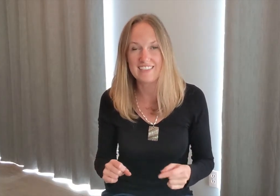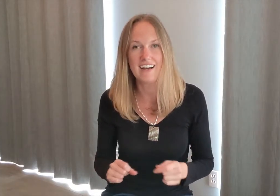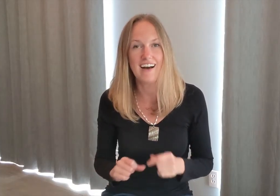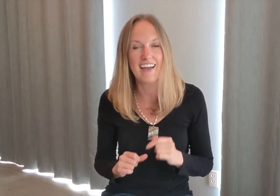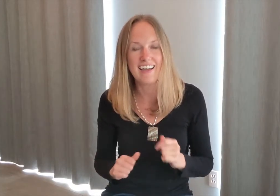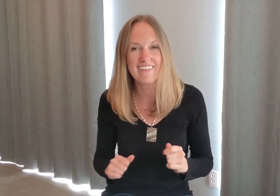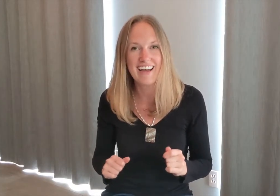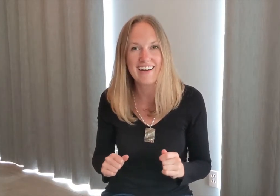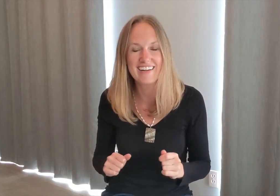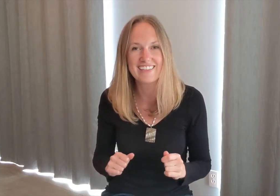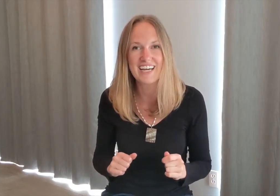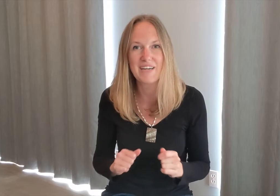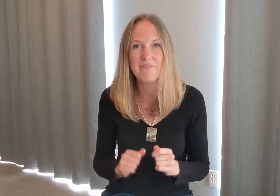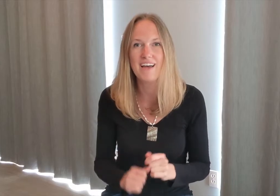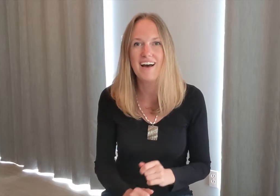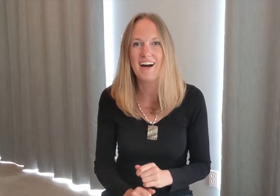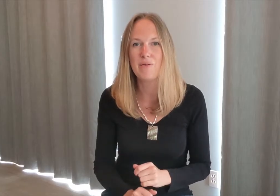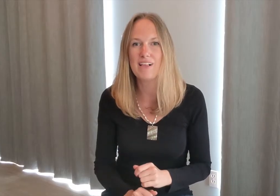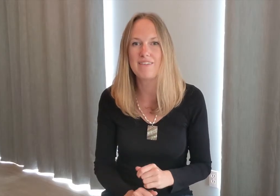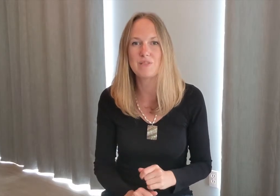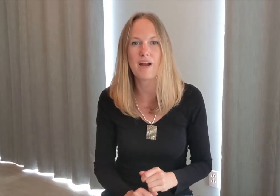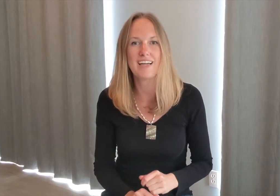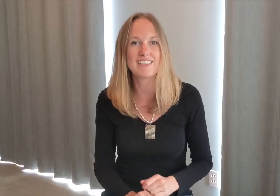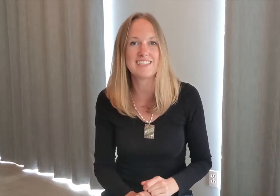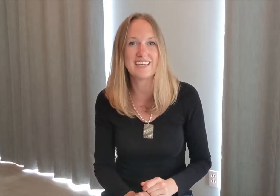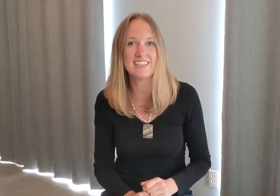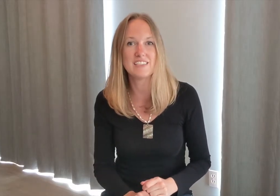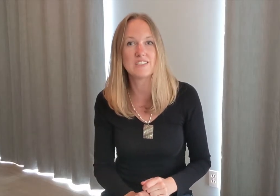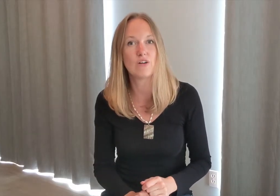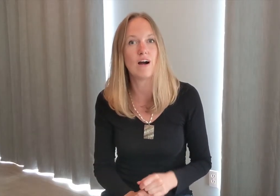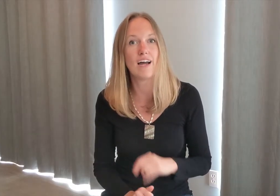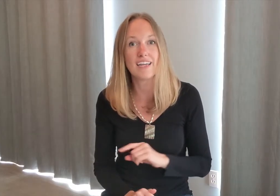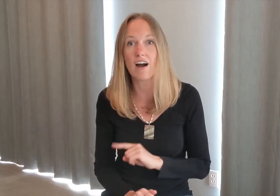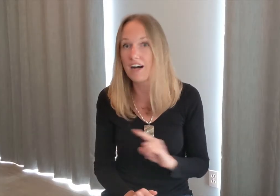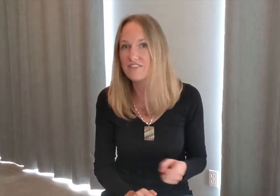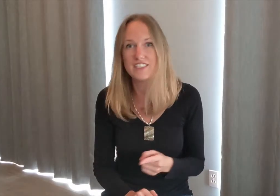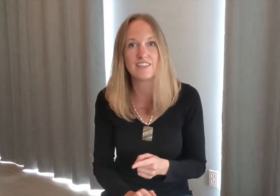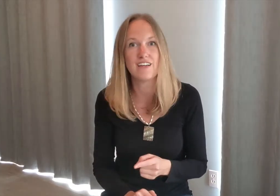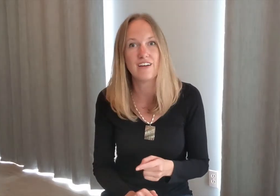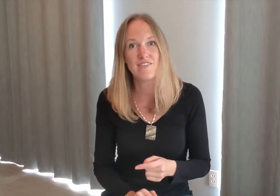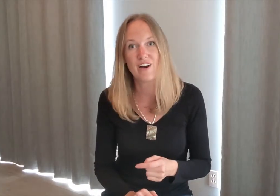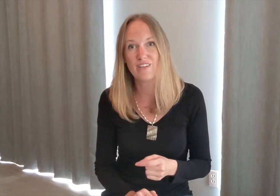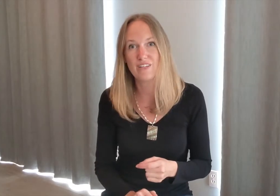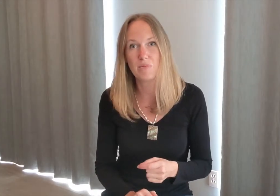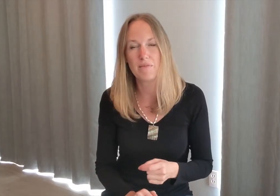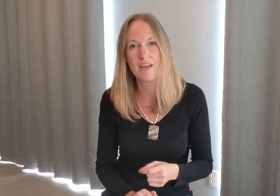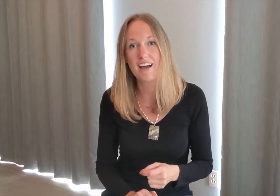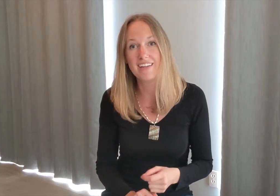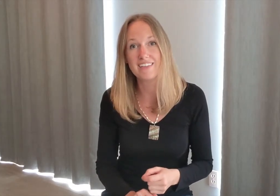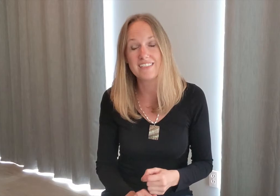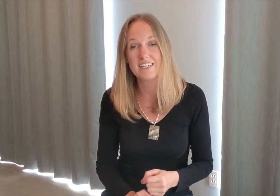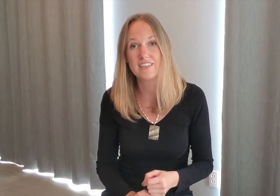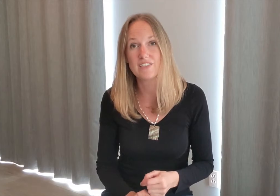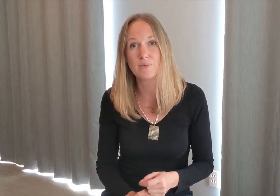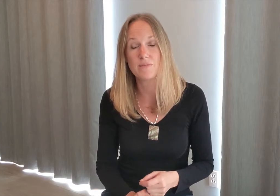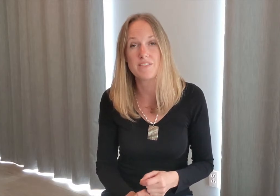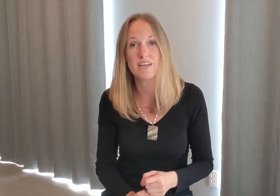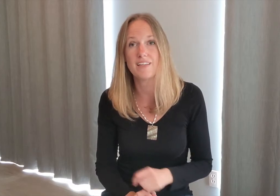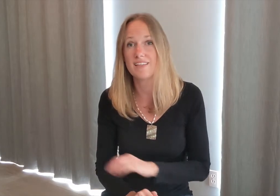I had a hard time while I was practicing it. So I often fall a little bit behind on the singers when I'm signing this.